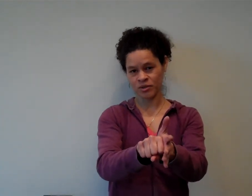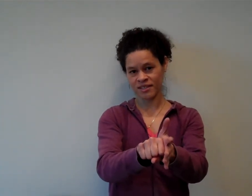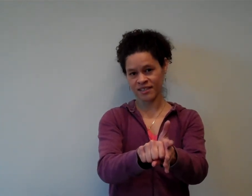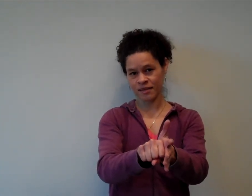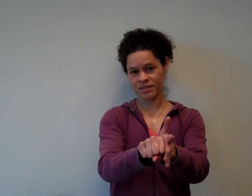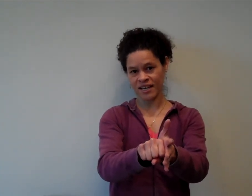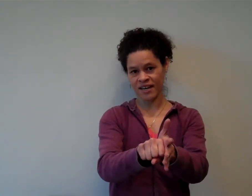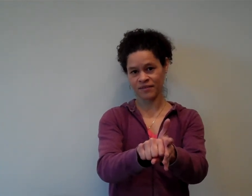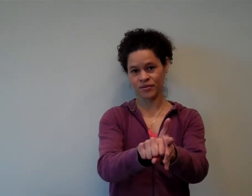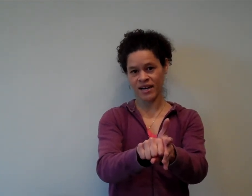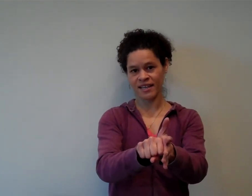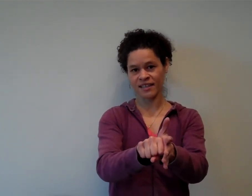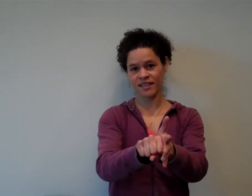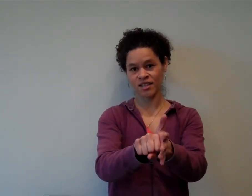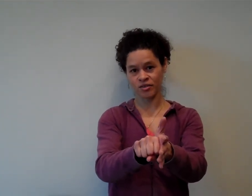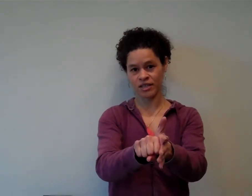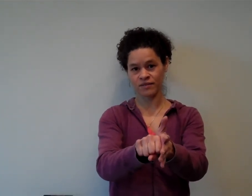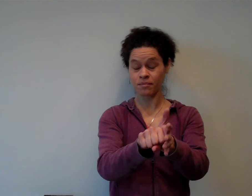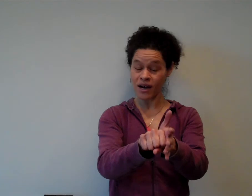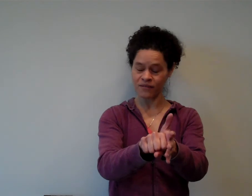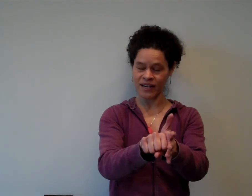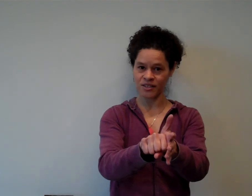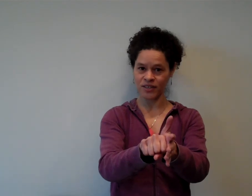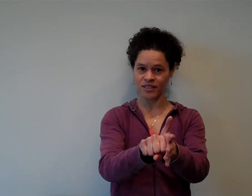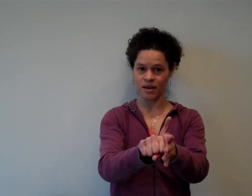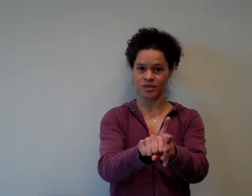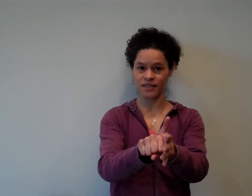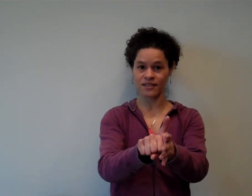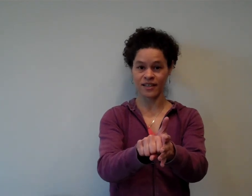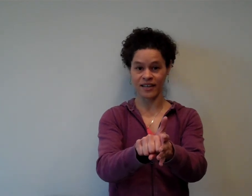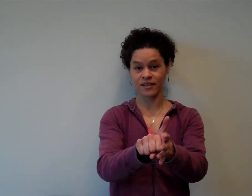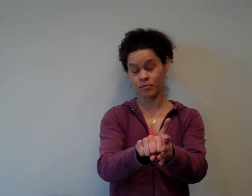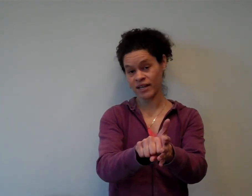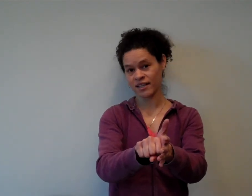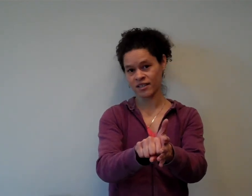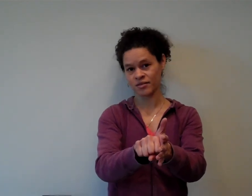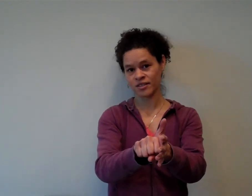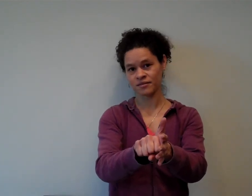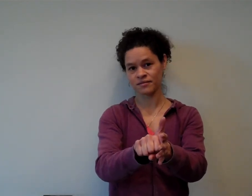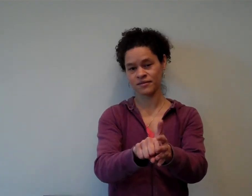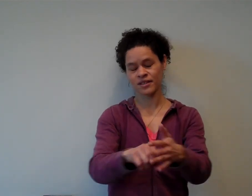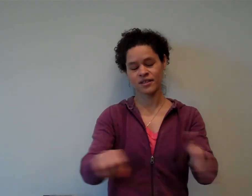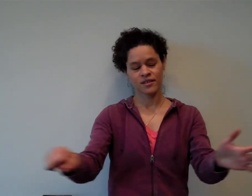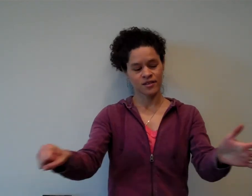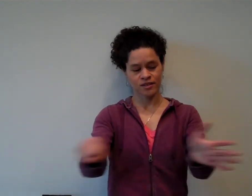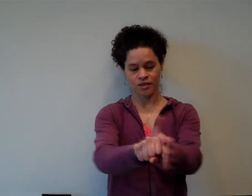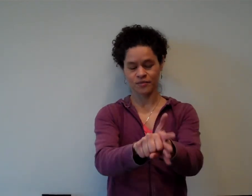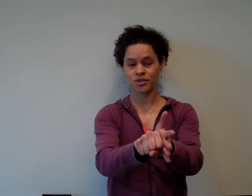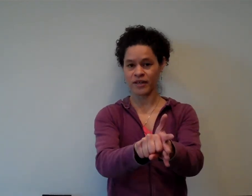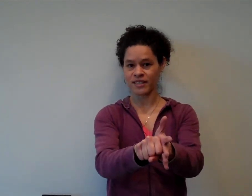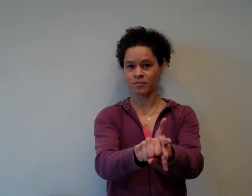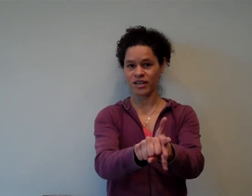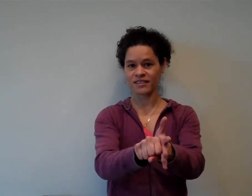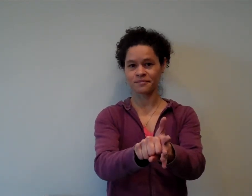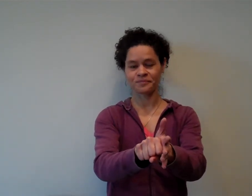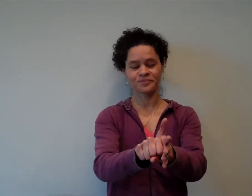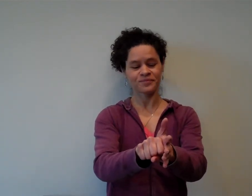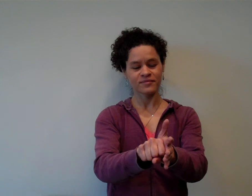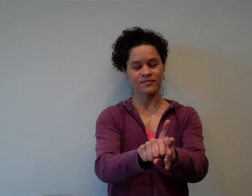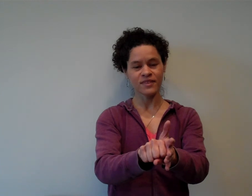the same sign for any accusatives that modify the direct object, like predicate accusative. So direct object.